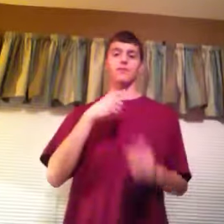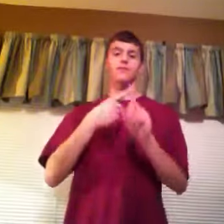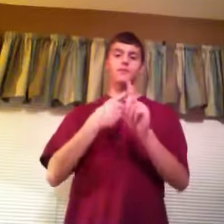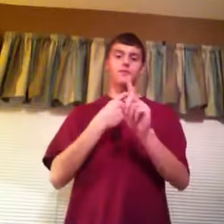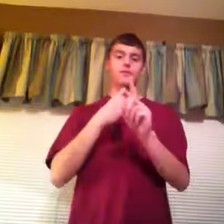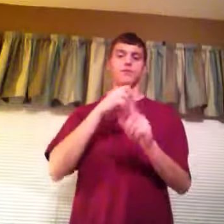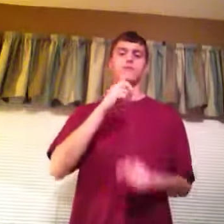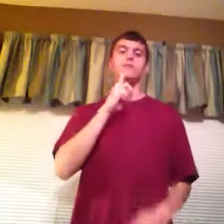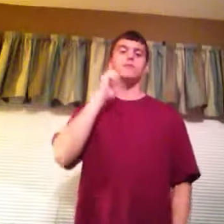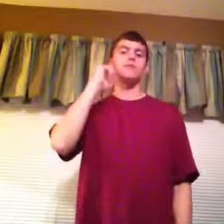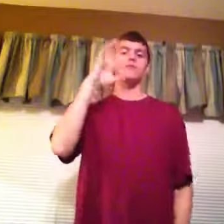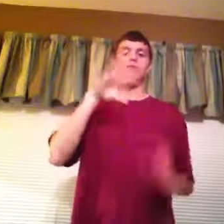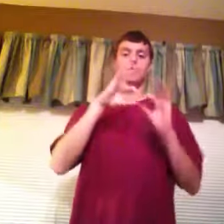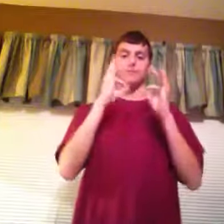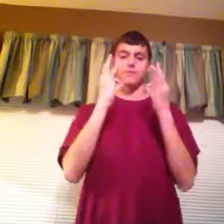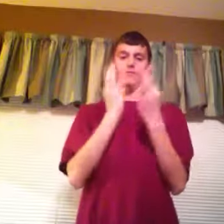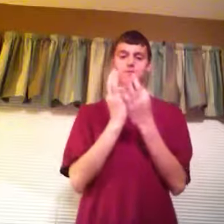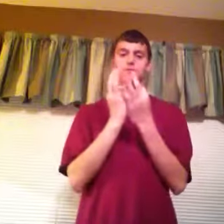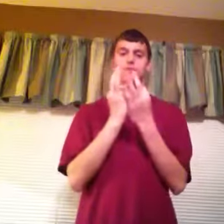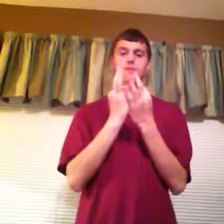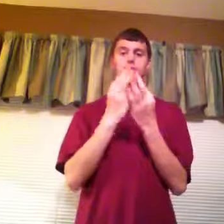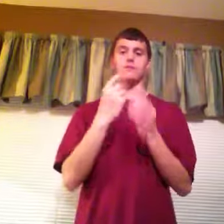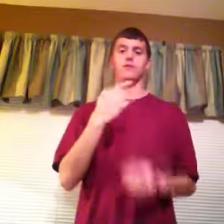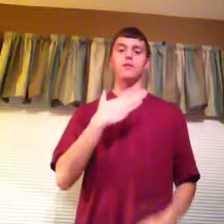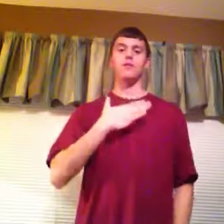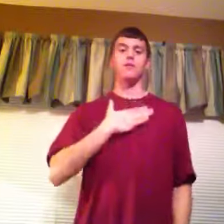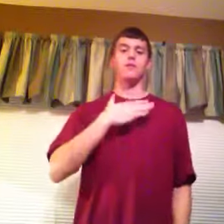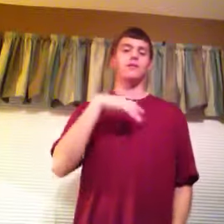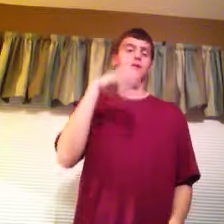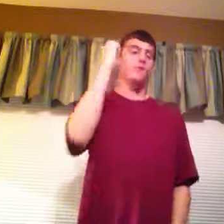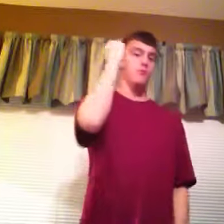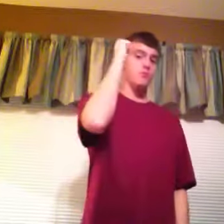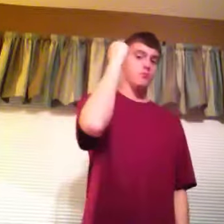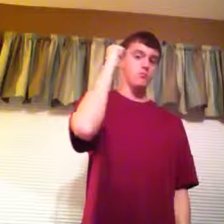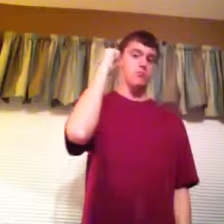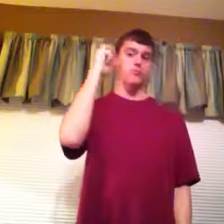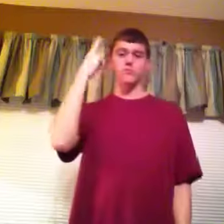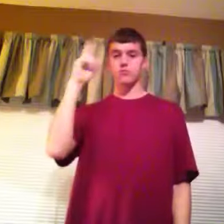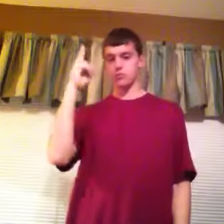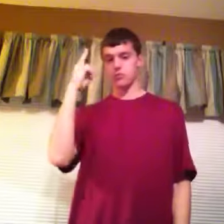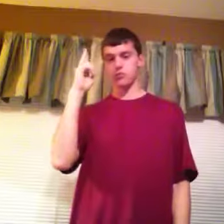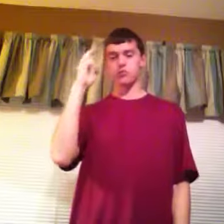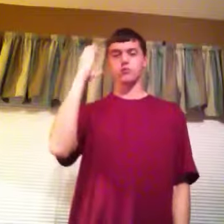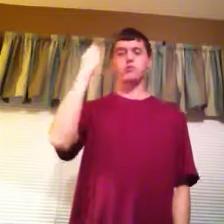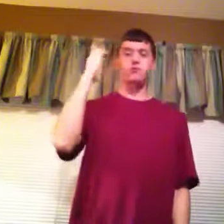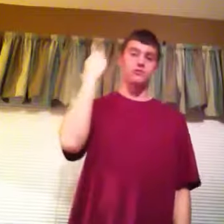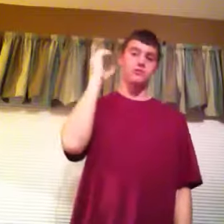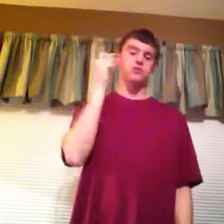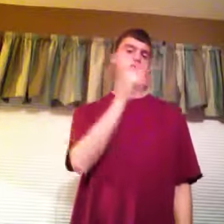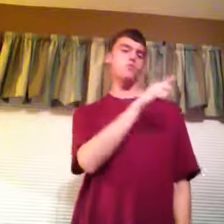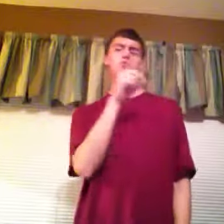Yeah, she started the first place, said that, but that's what if you didn't want her, like that, she's trying to get out, that she didn't have that, that she